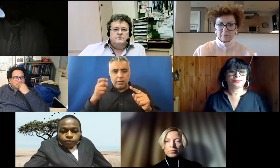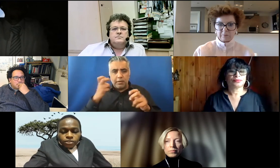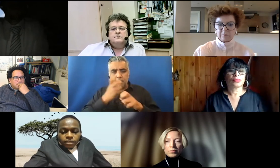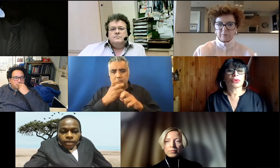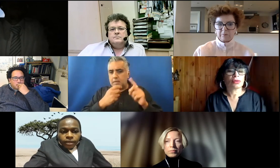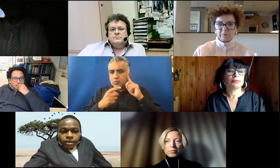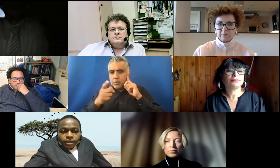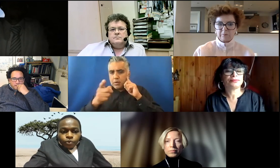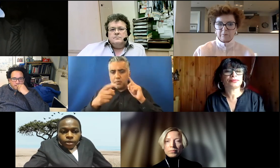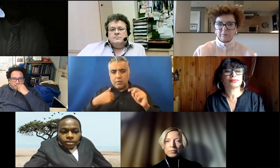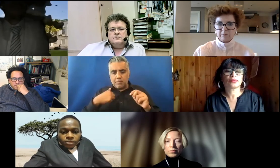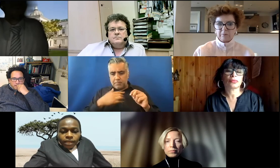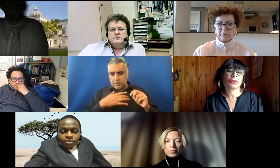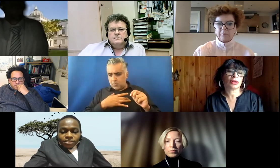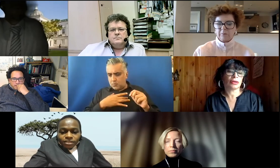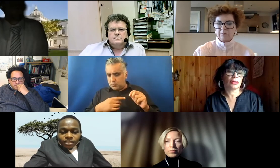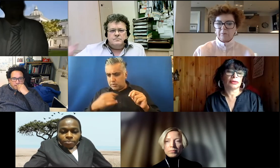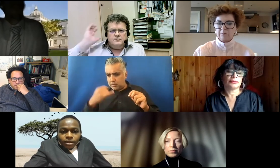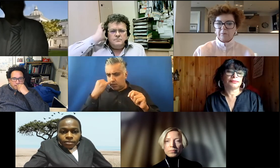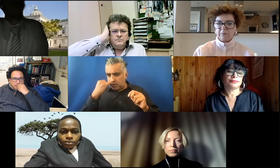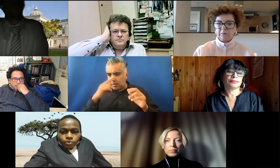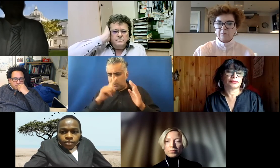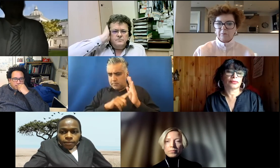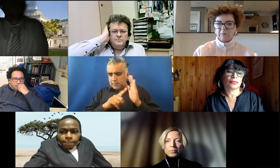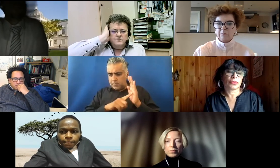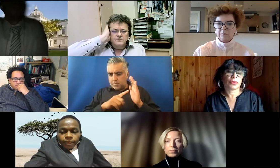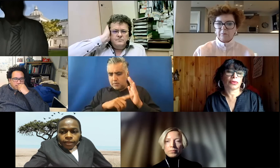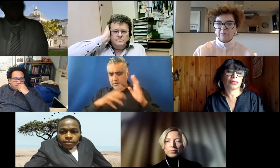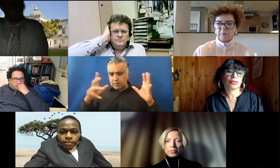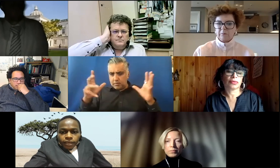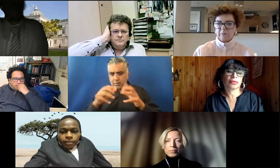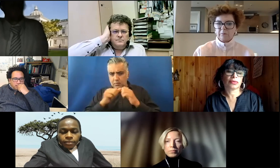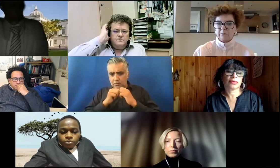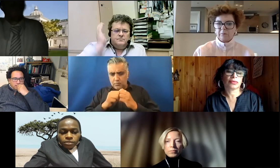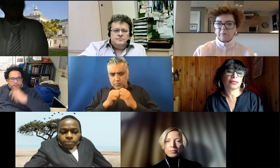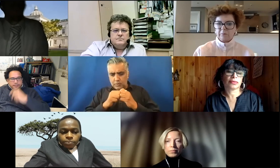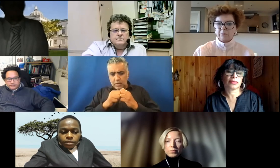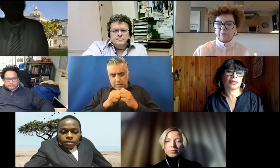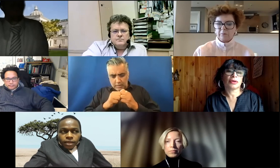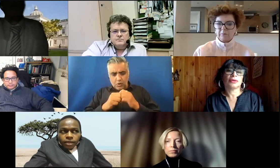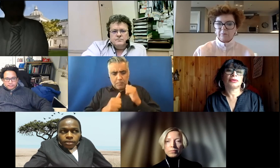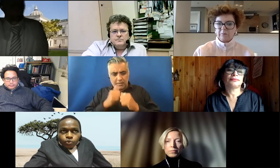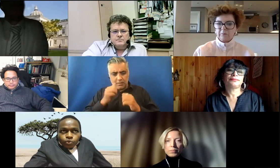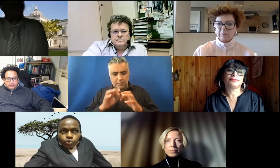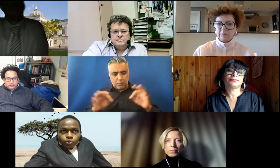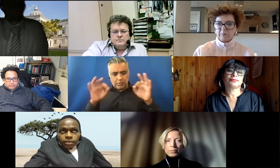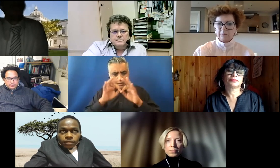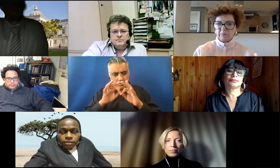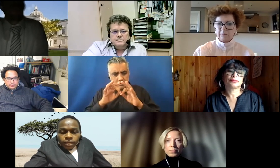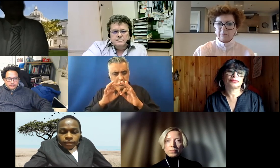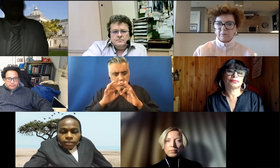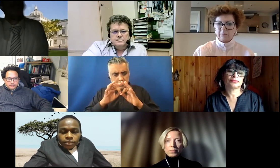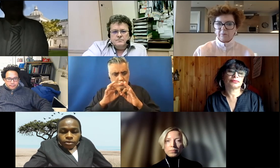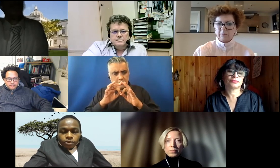of DEI Hub, where there's research and practice together. And I think the most important thing as well is